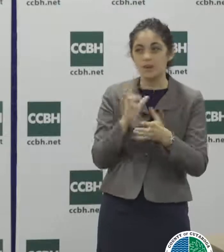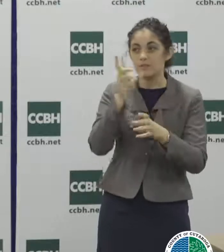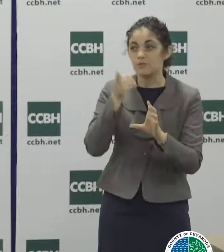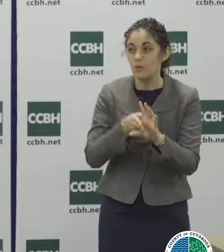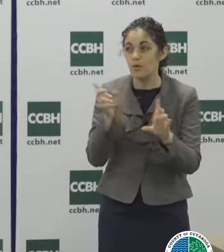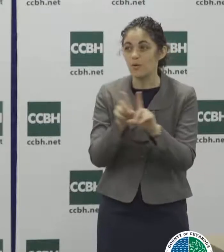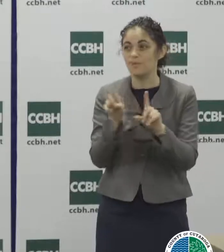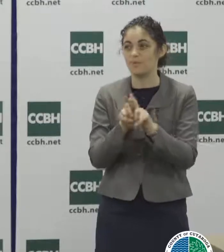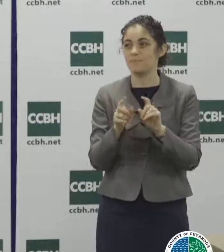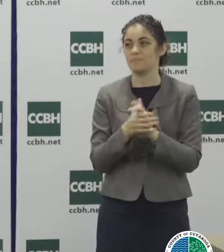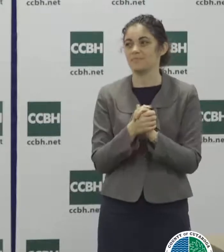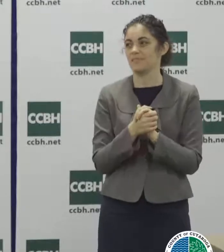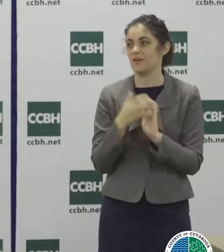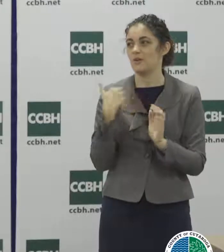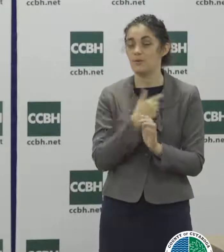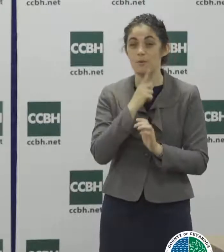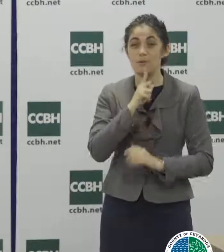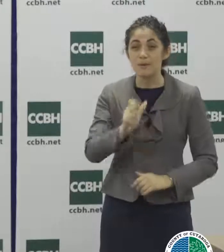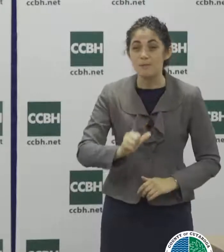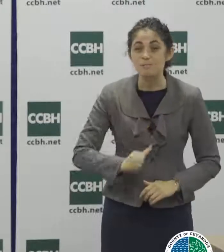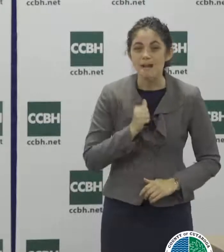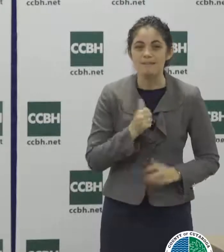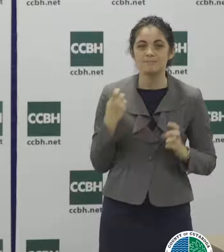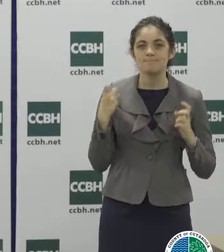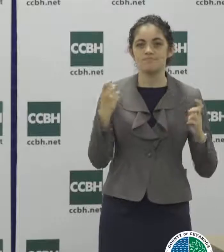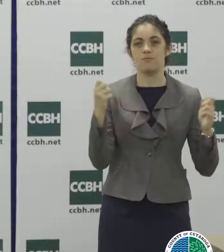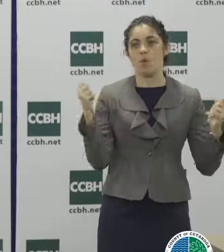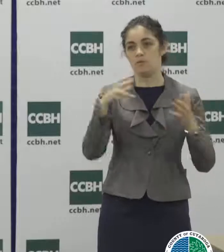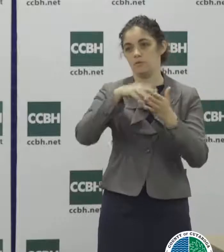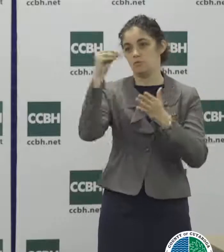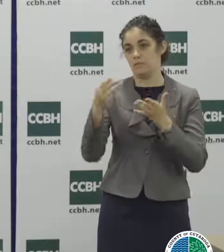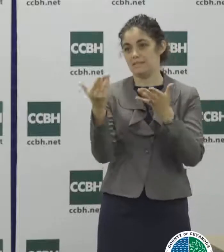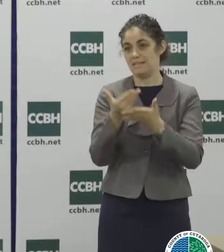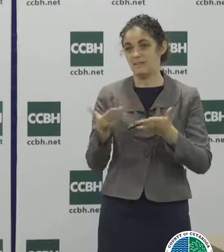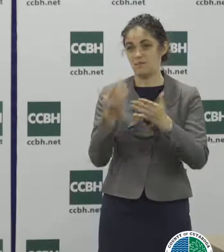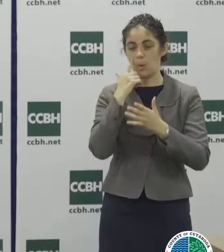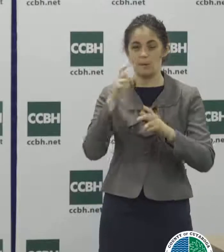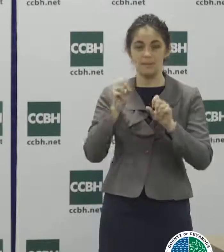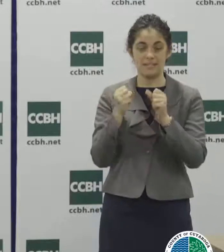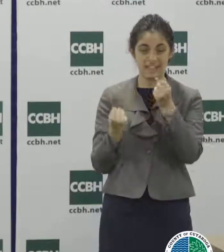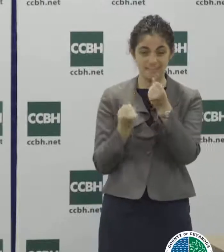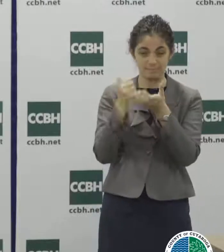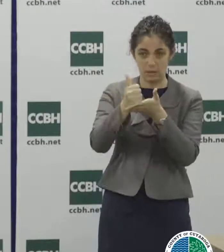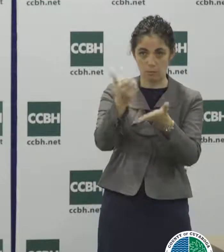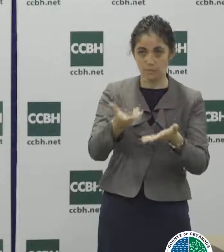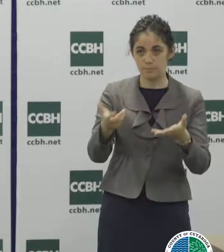come. So we've been very proud to contribute to the assistance here.